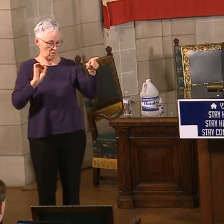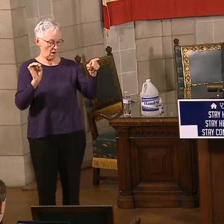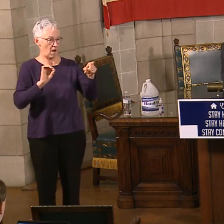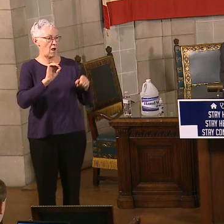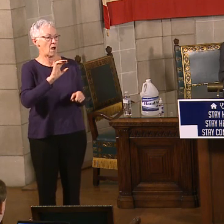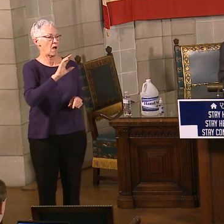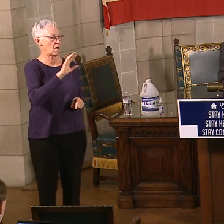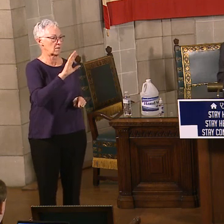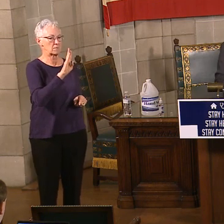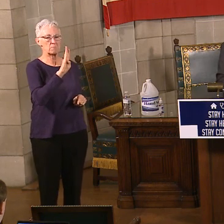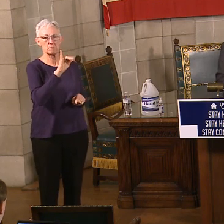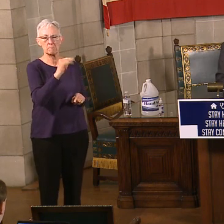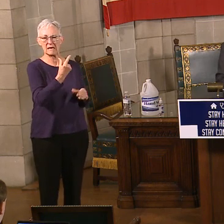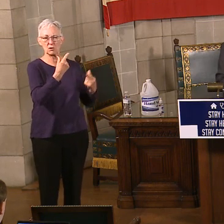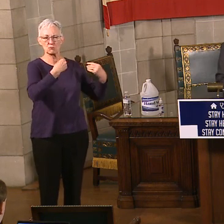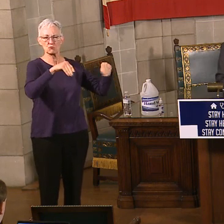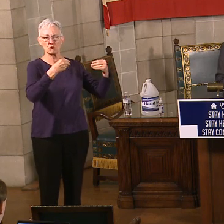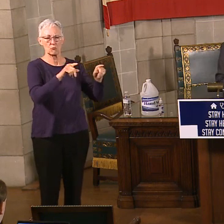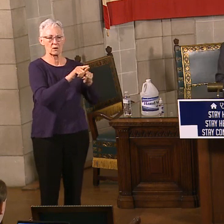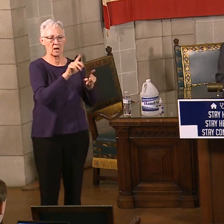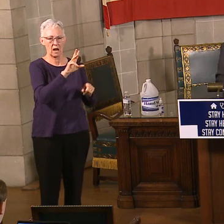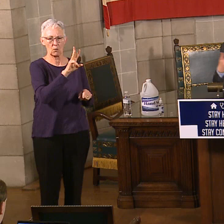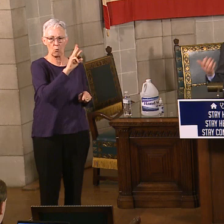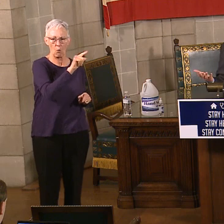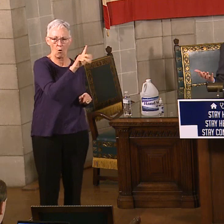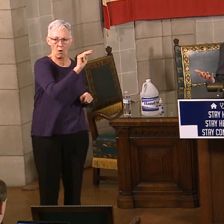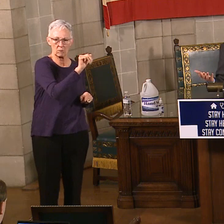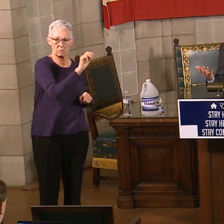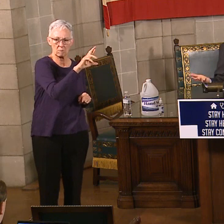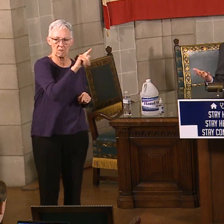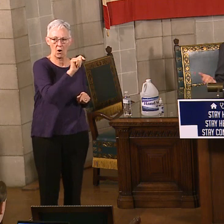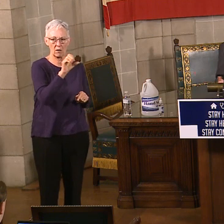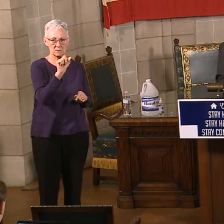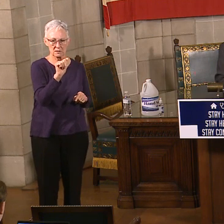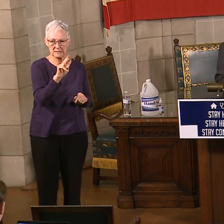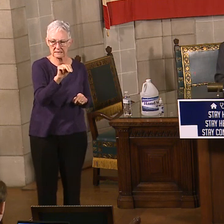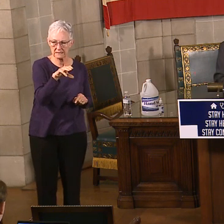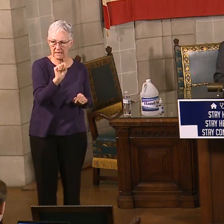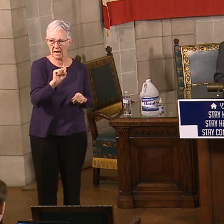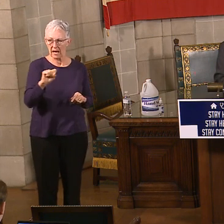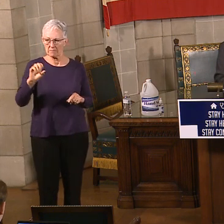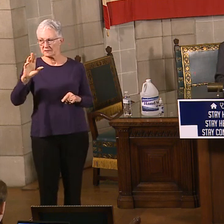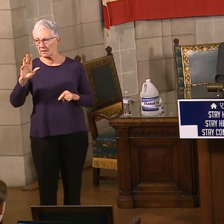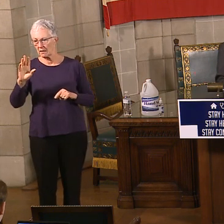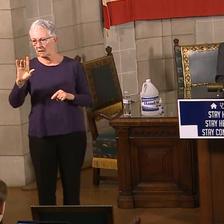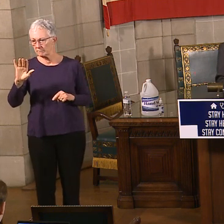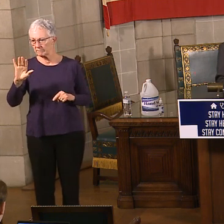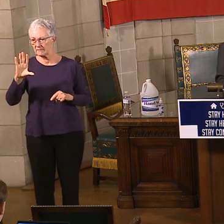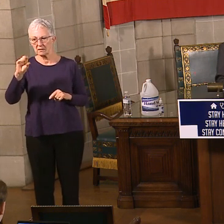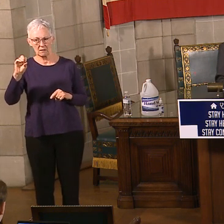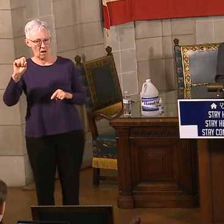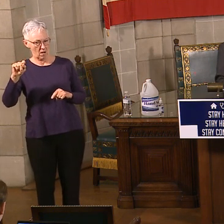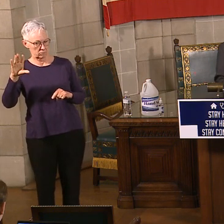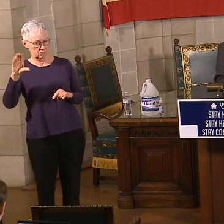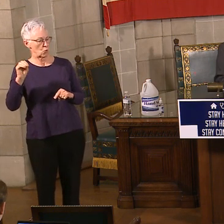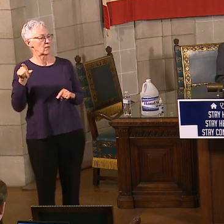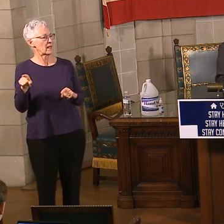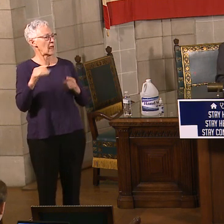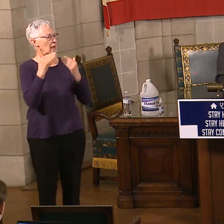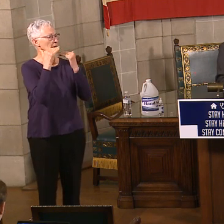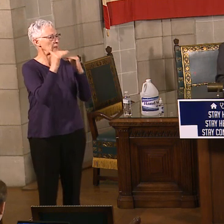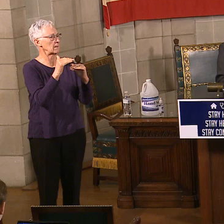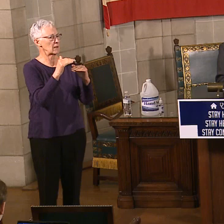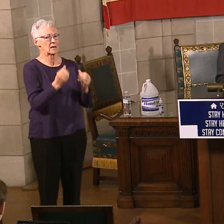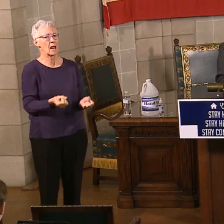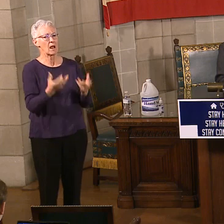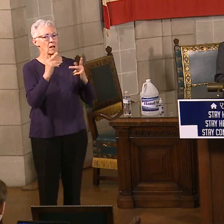people are going in. Walmart, for example, is limiting 5 people per 1,000 square foot of space that they have in their stores to be able to limit the number